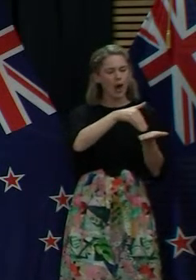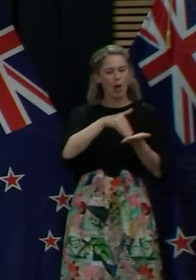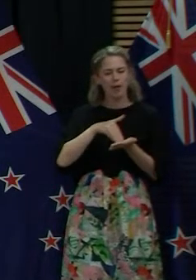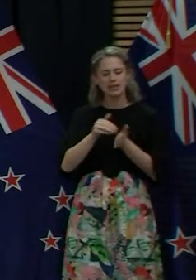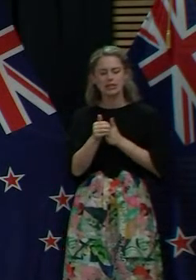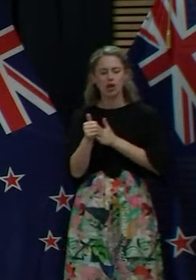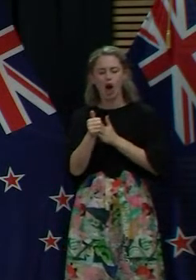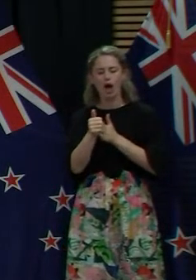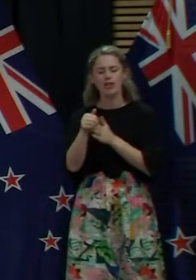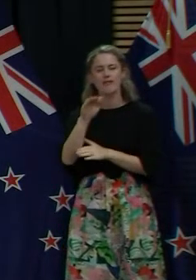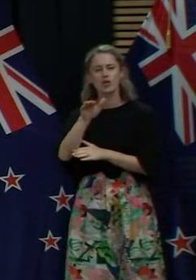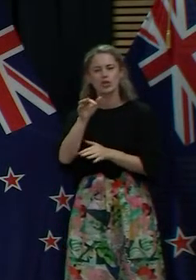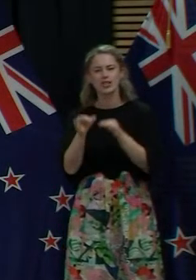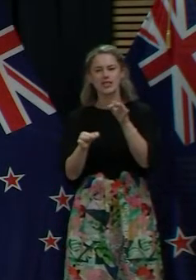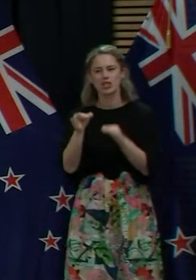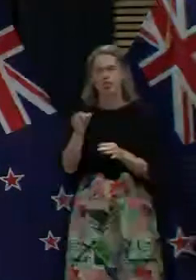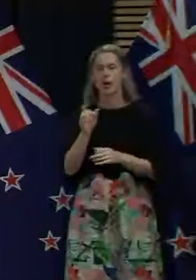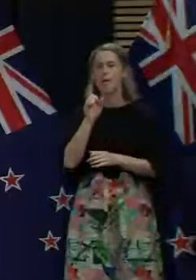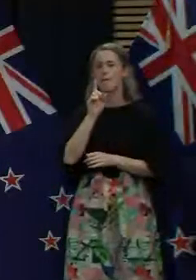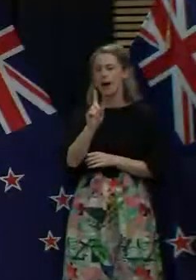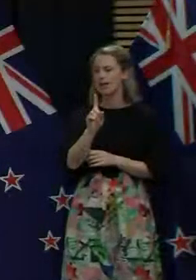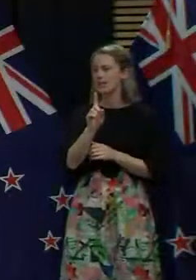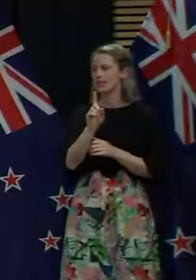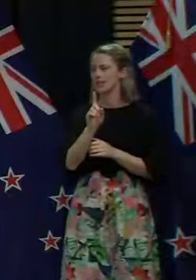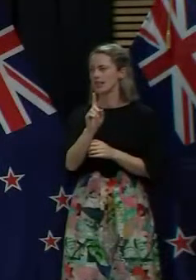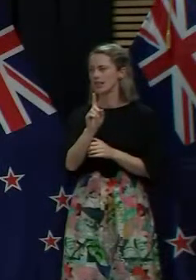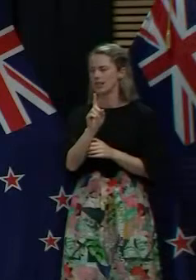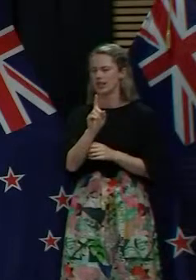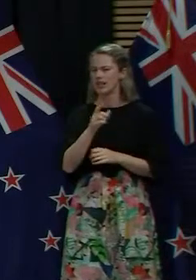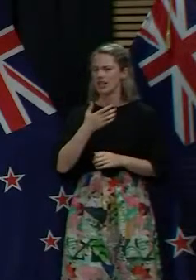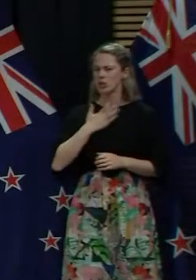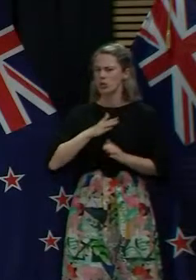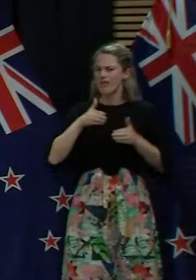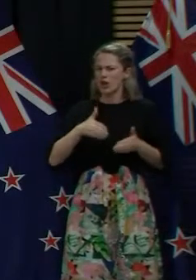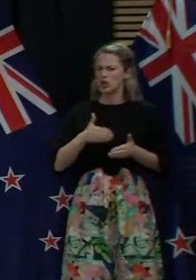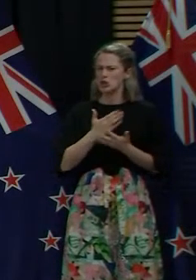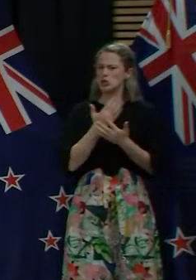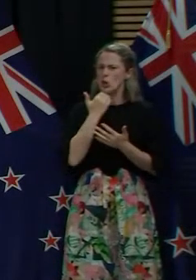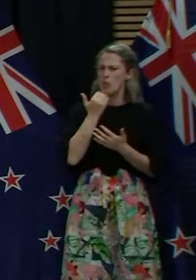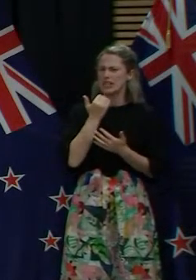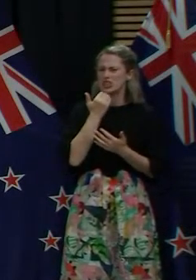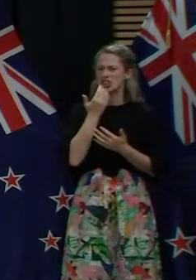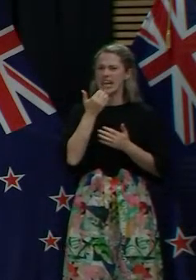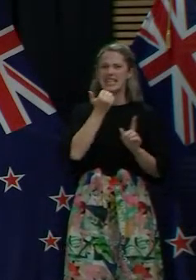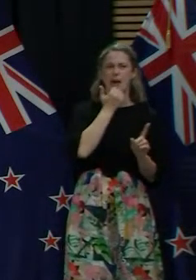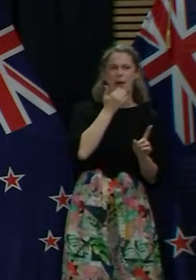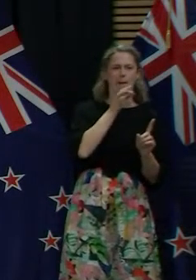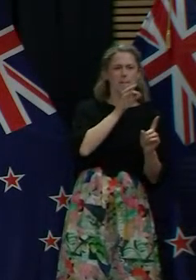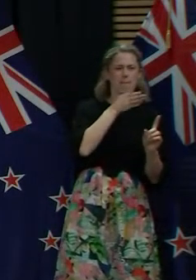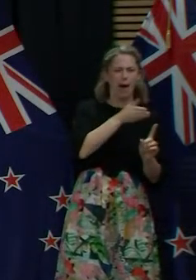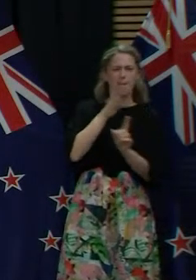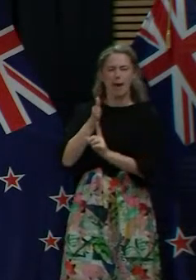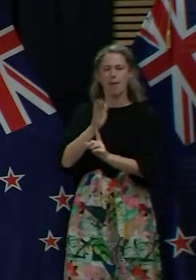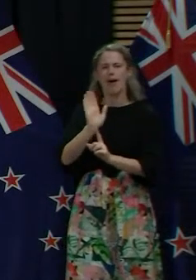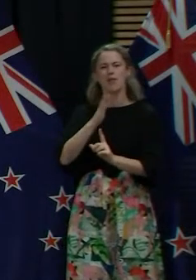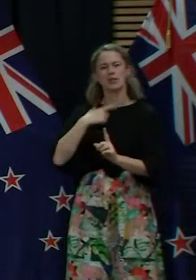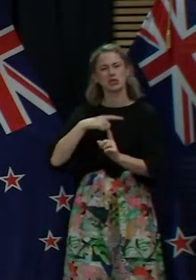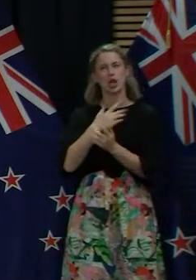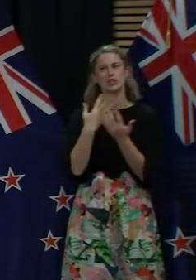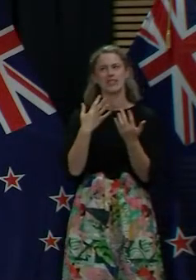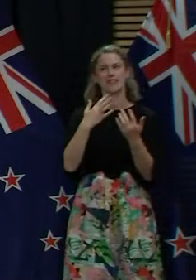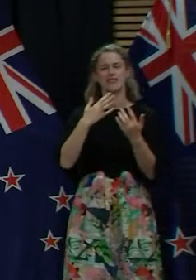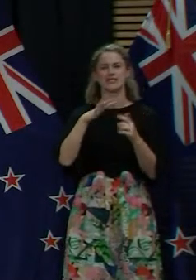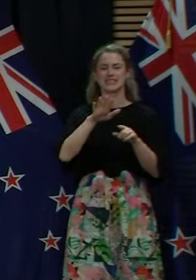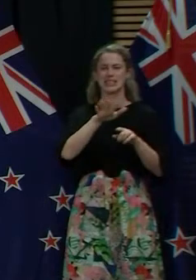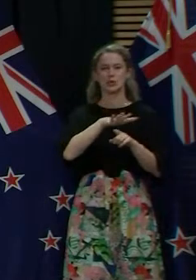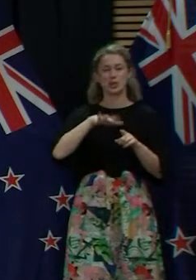But I think anyone would be loath for anyone to land too heavily on the precision of numbers when there are so many variables. So